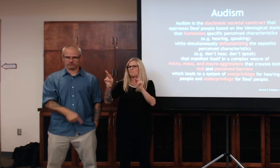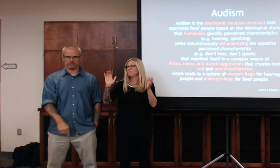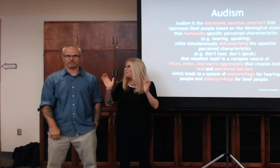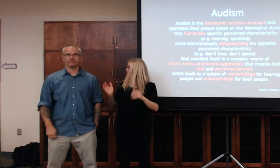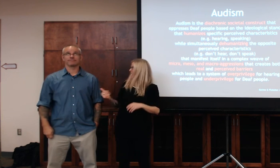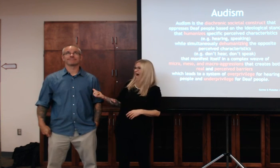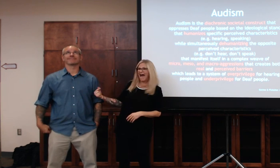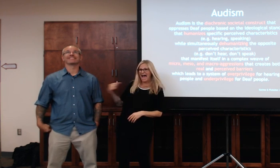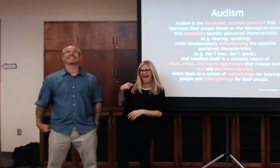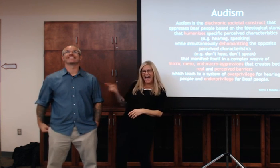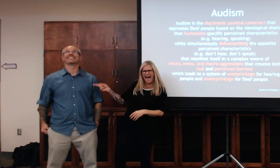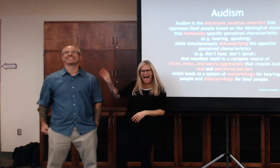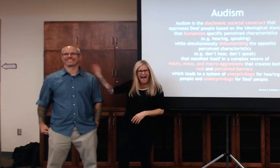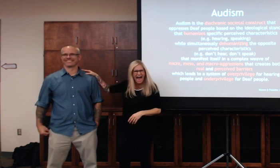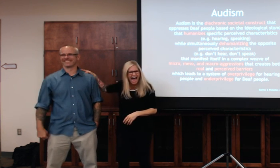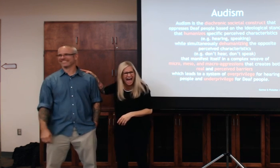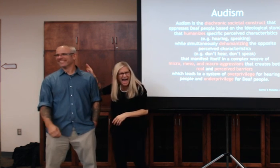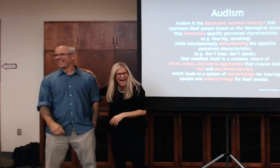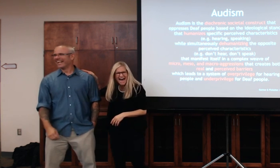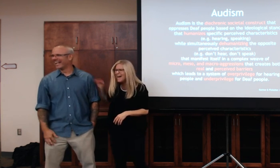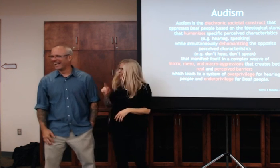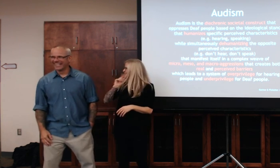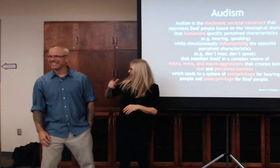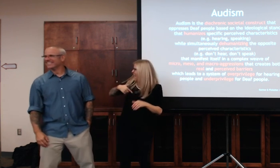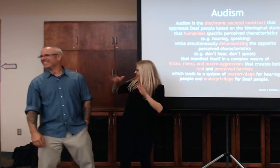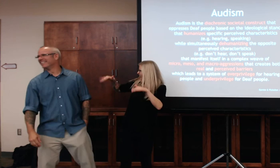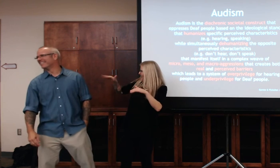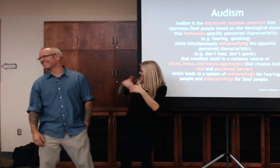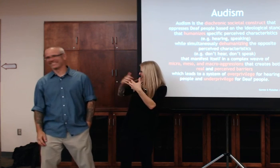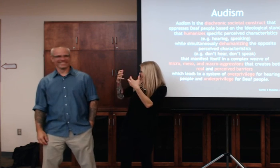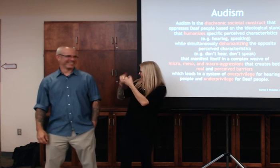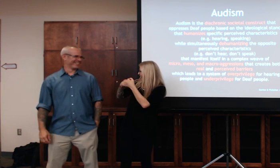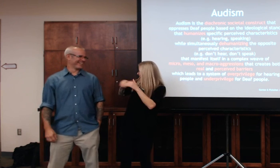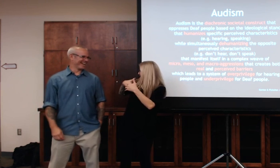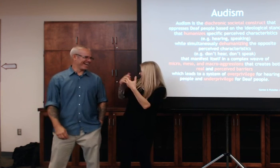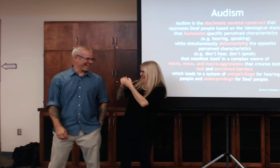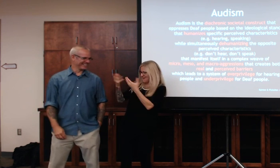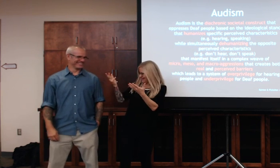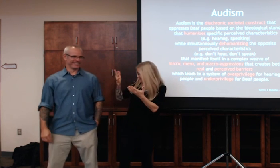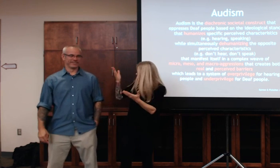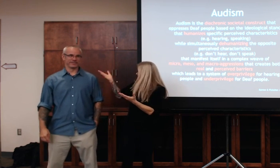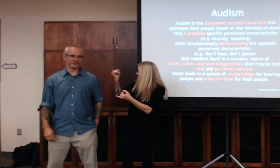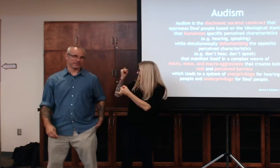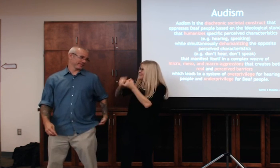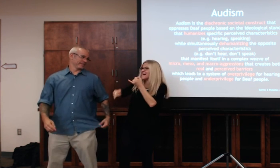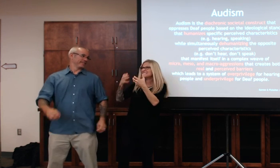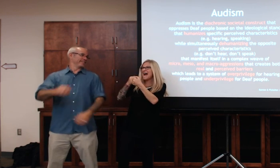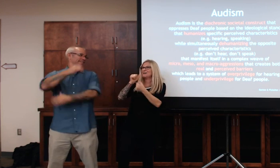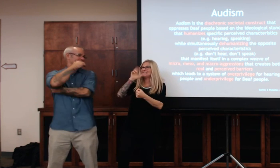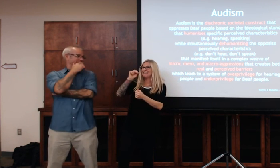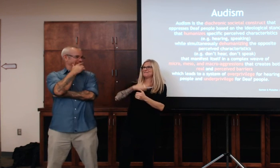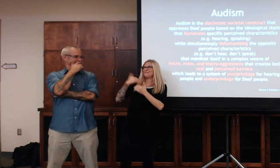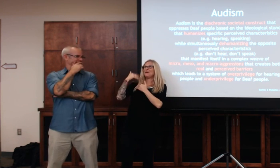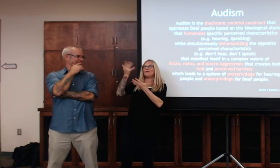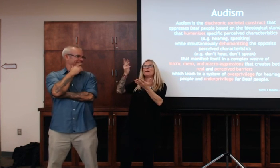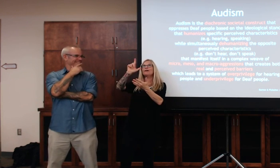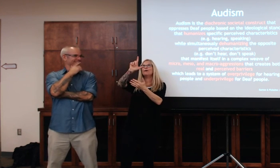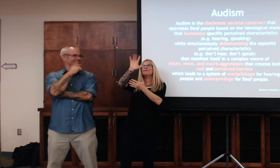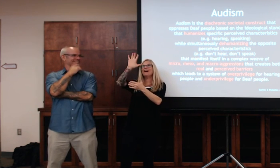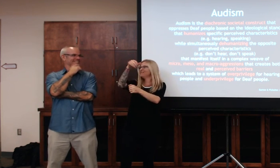She never shuts up. See? I haven't had an accident, though. When was the last time I had an accident? It wasn't even my fault. It was 25 years